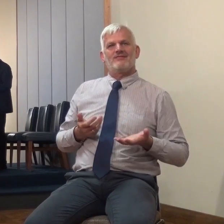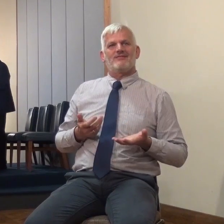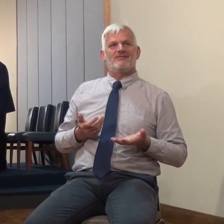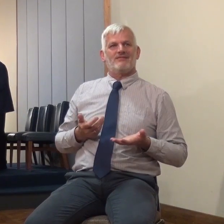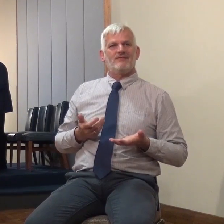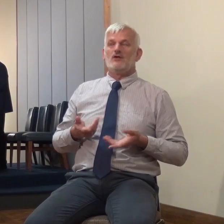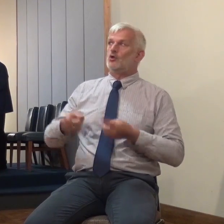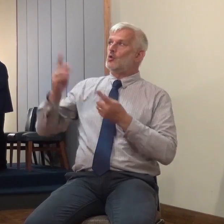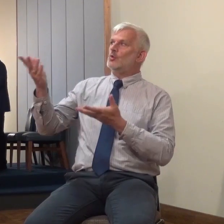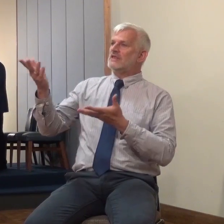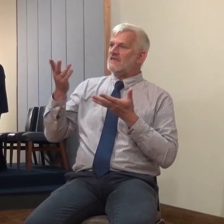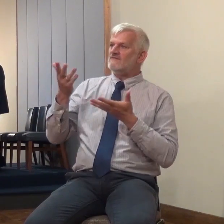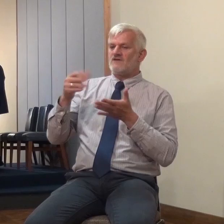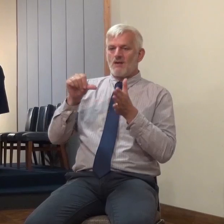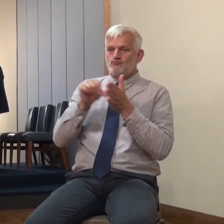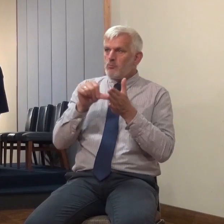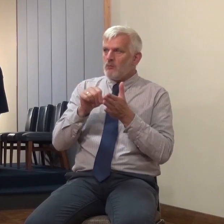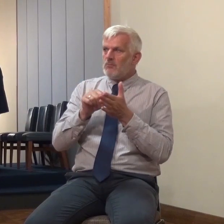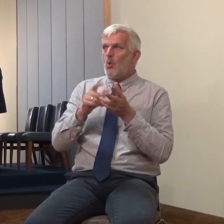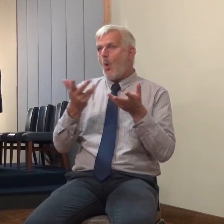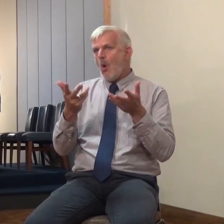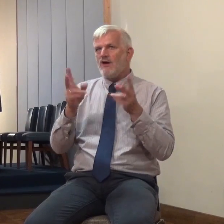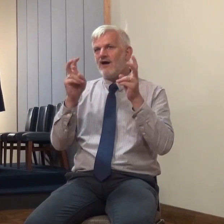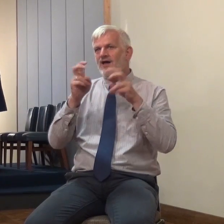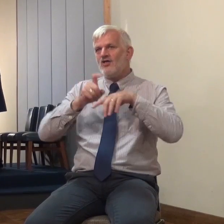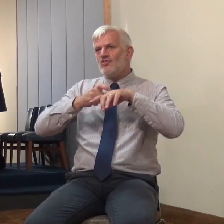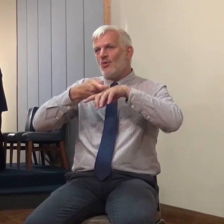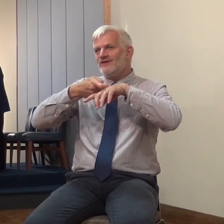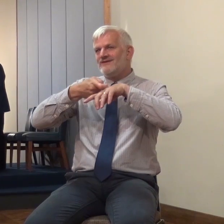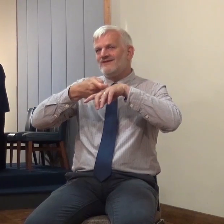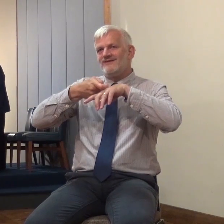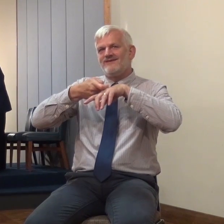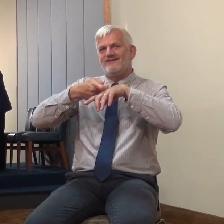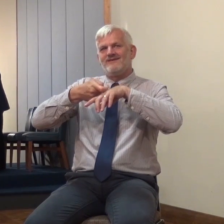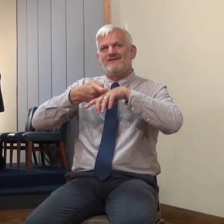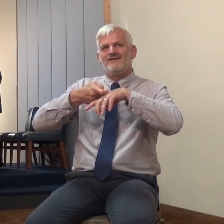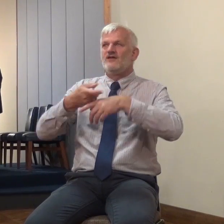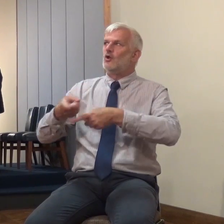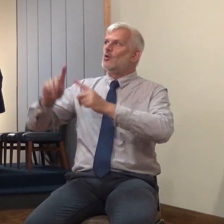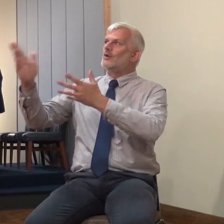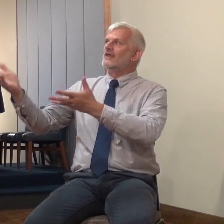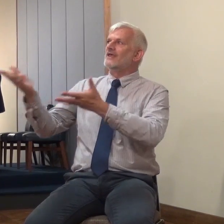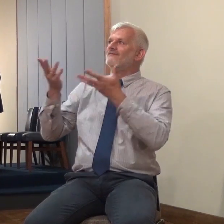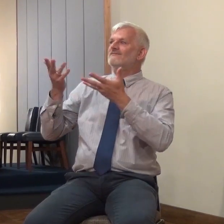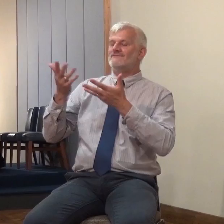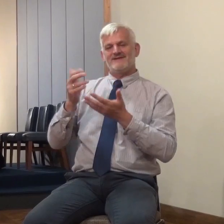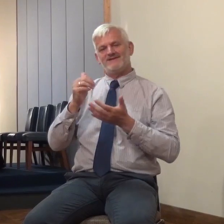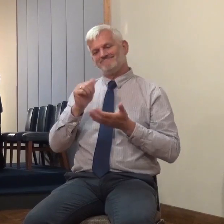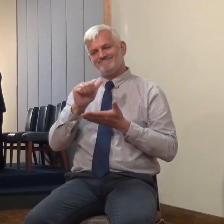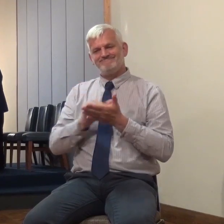frowning providences, thorns in the flesh, not celebration, bouquets of roses.